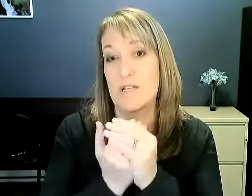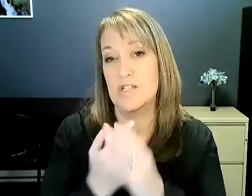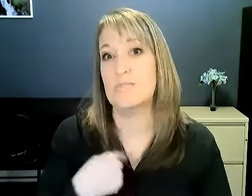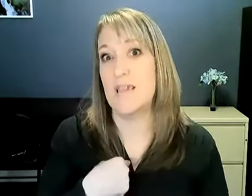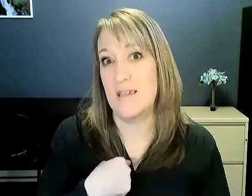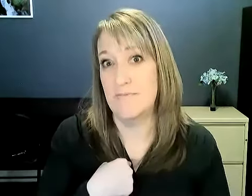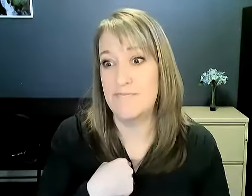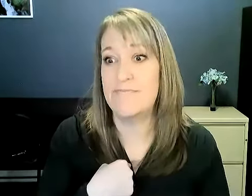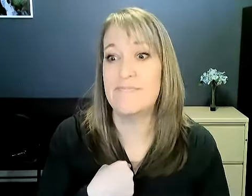sandwich, me.